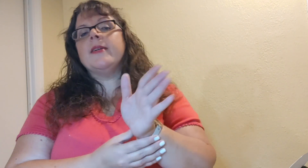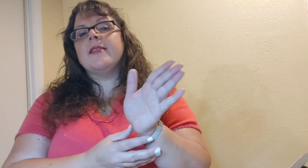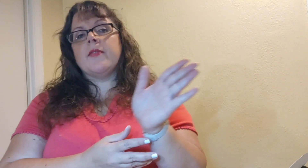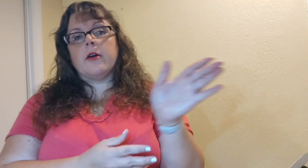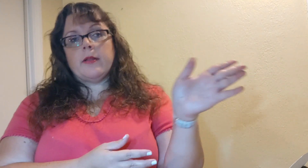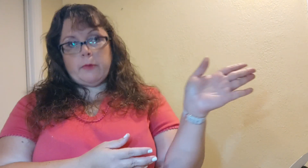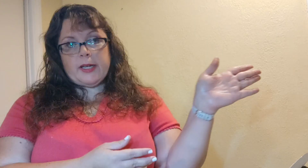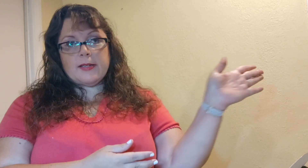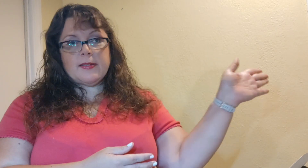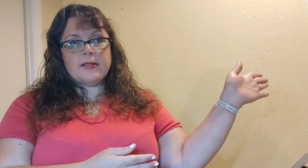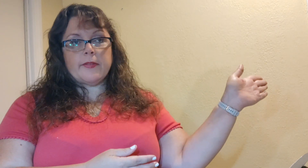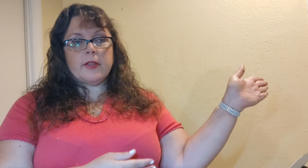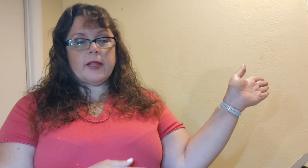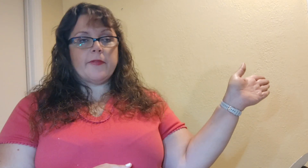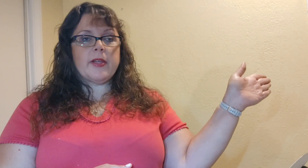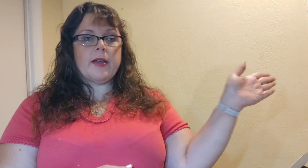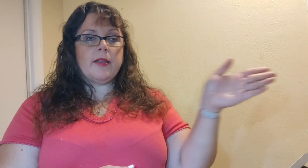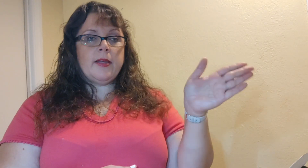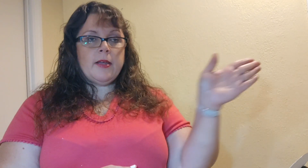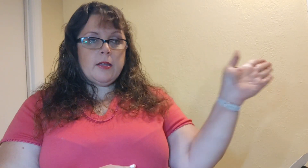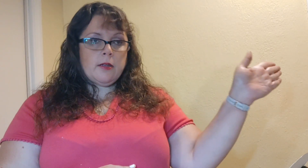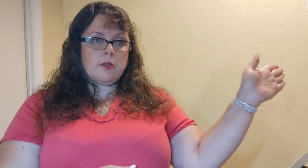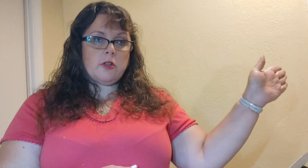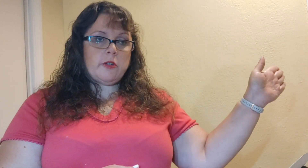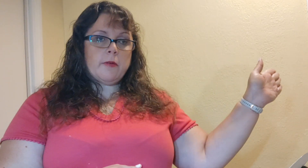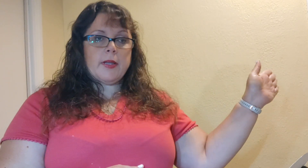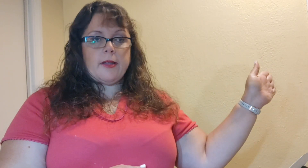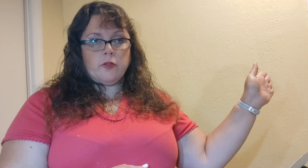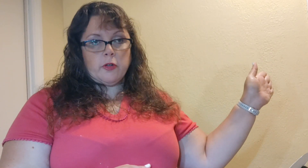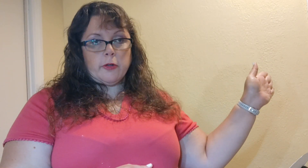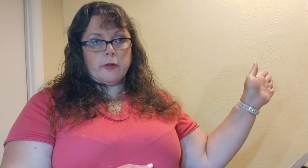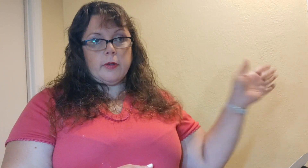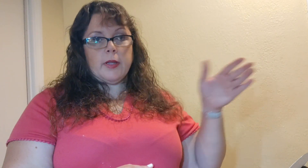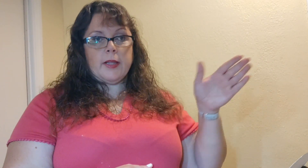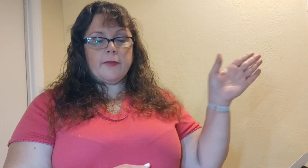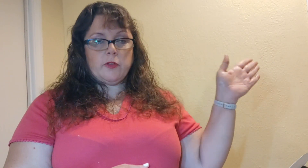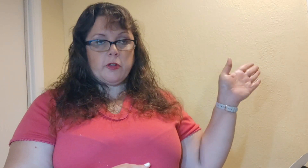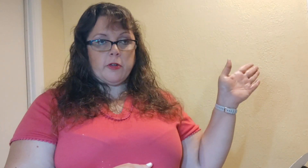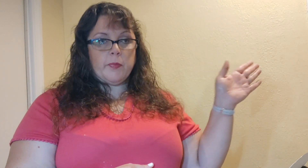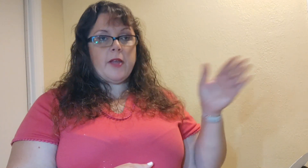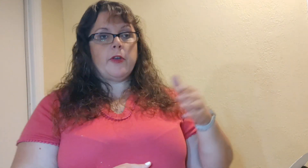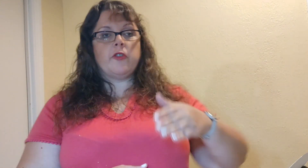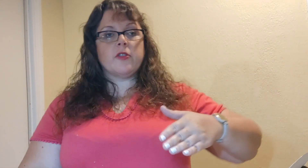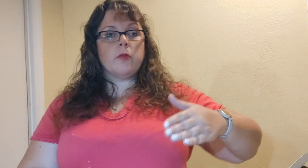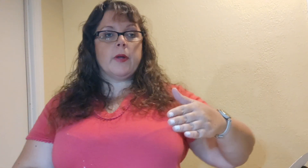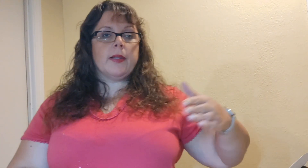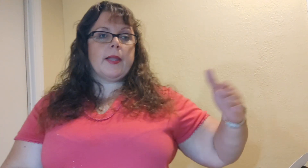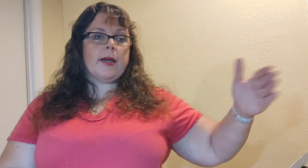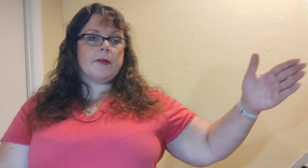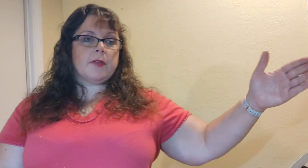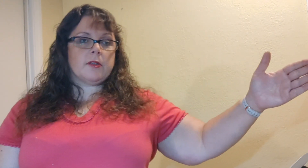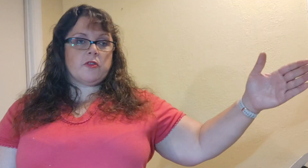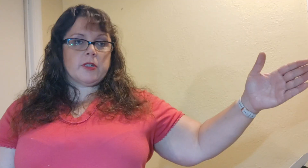twist of the wrist on the left hand, because you're doing a churn, a left churn. But if you're just going left, it's